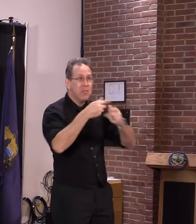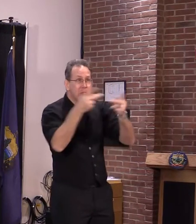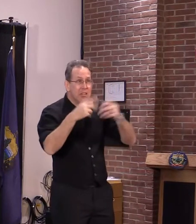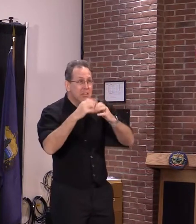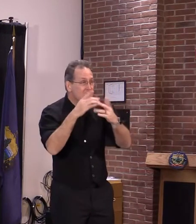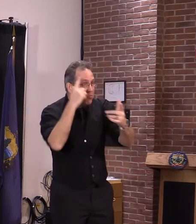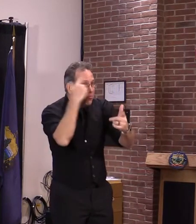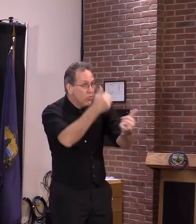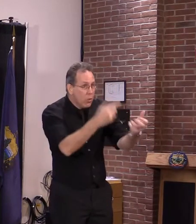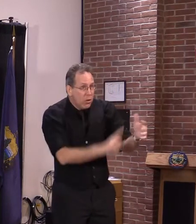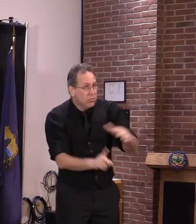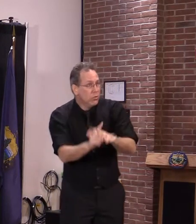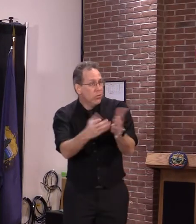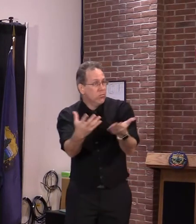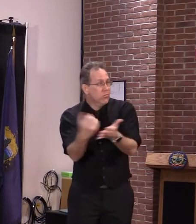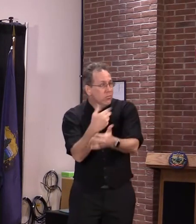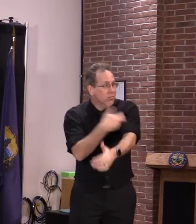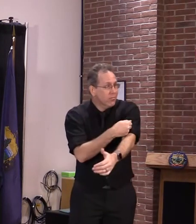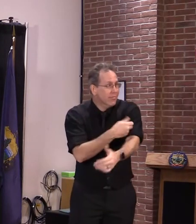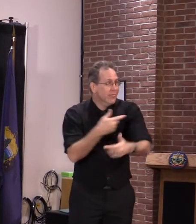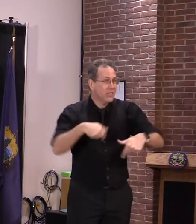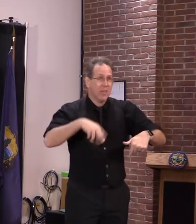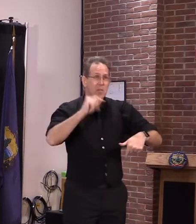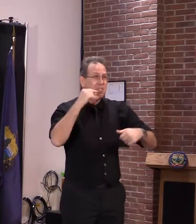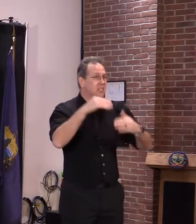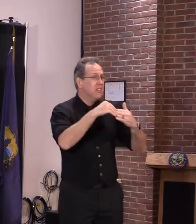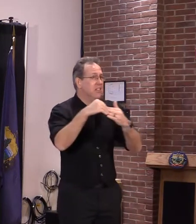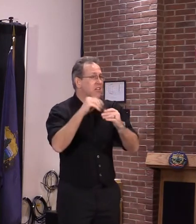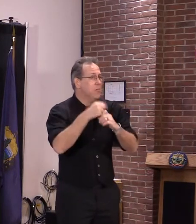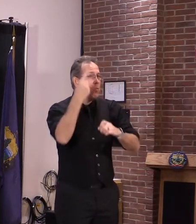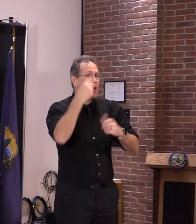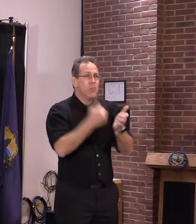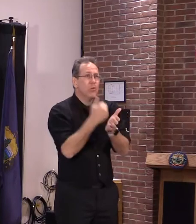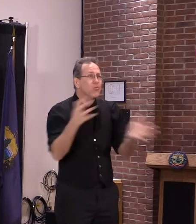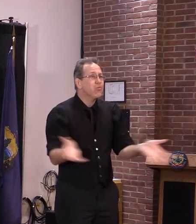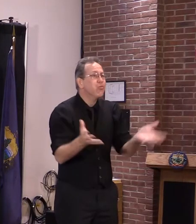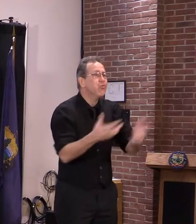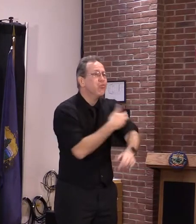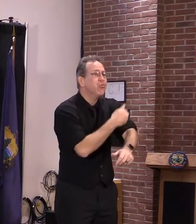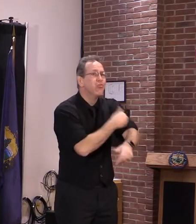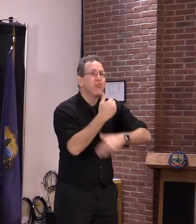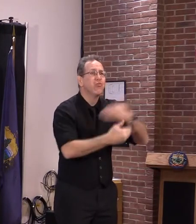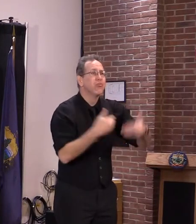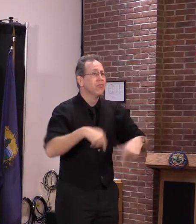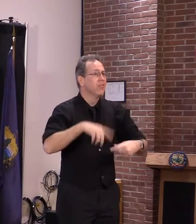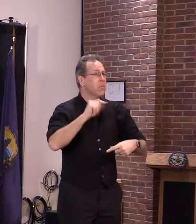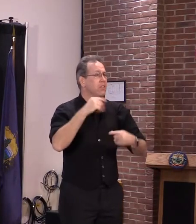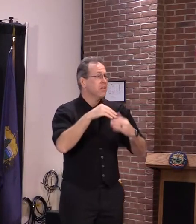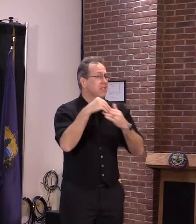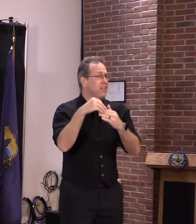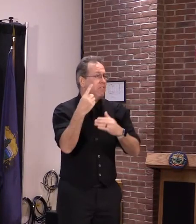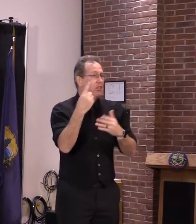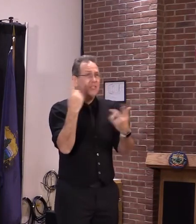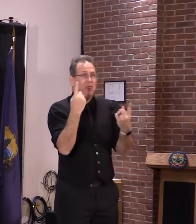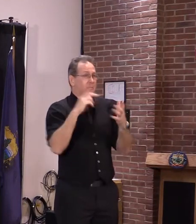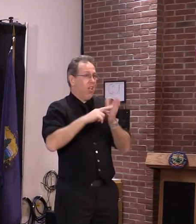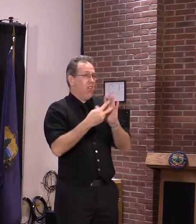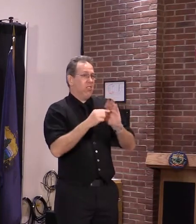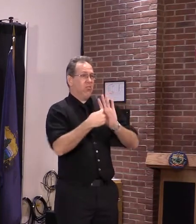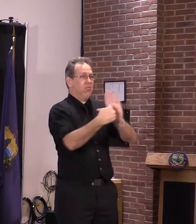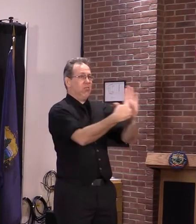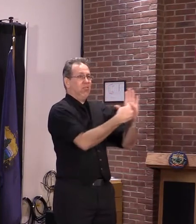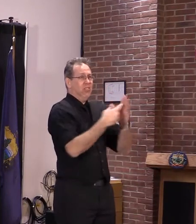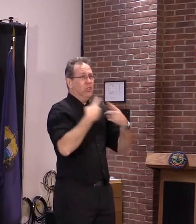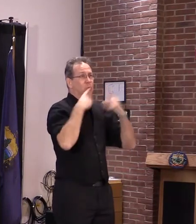in regards to boosting and vaccination rates. So something is getting through. And